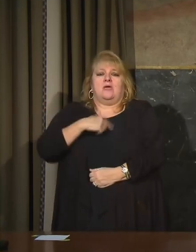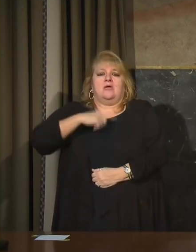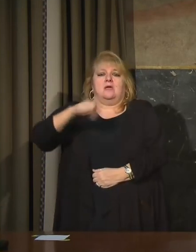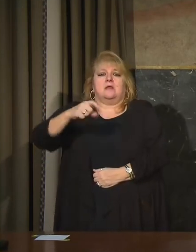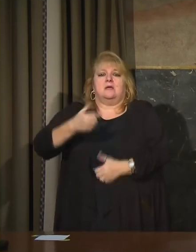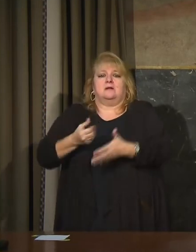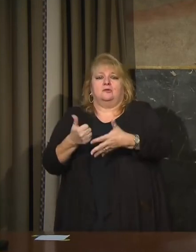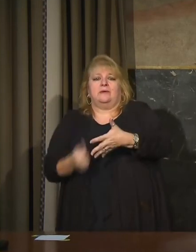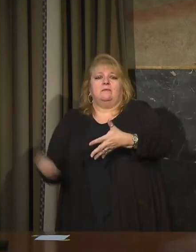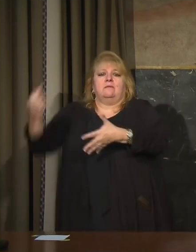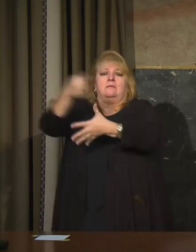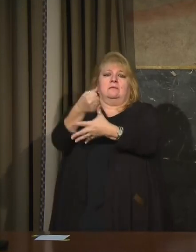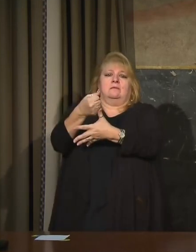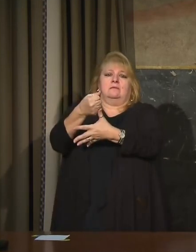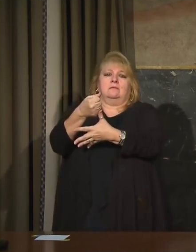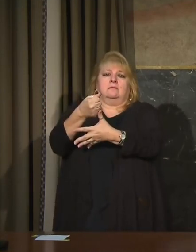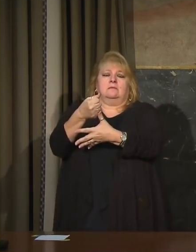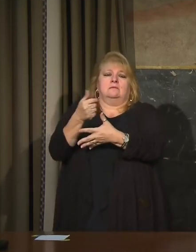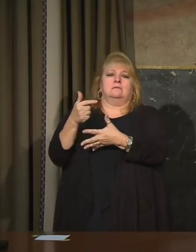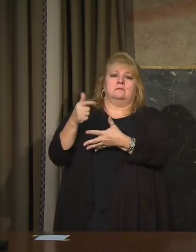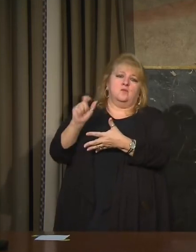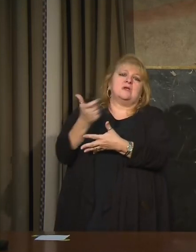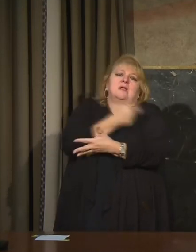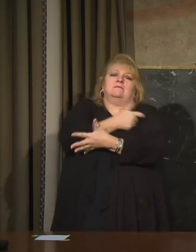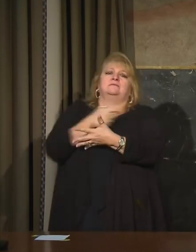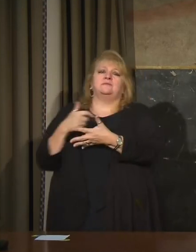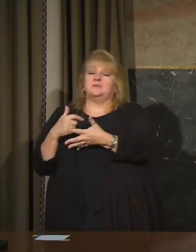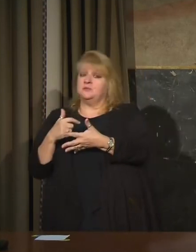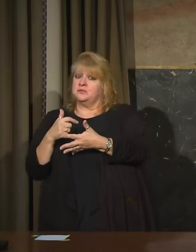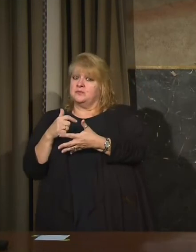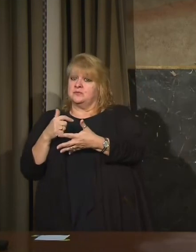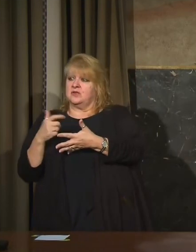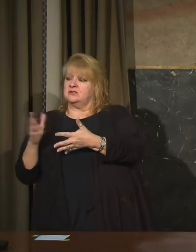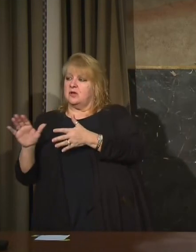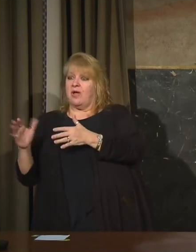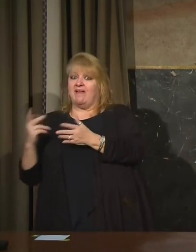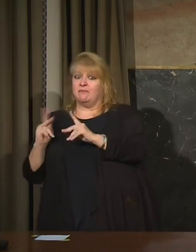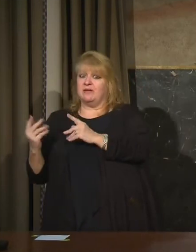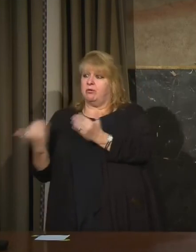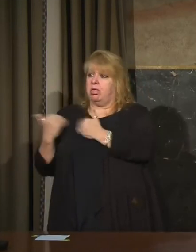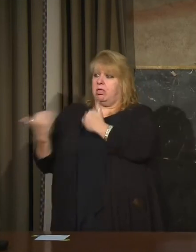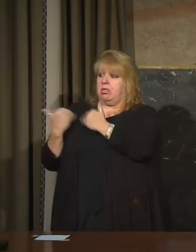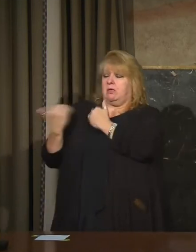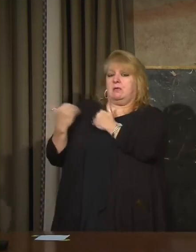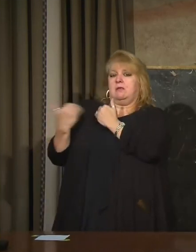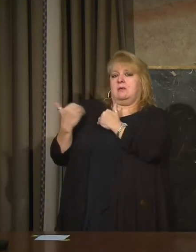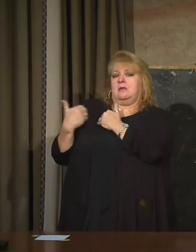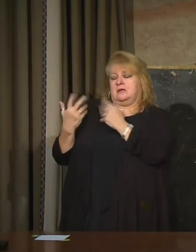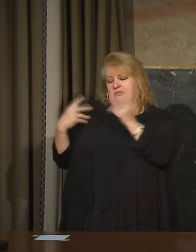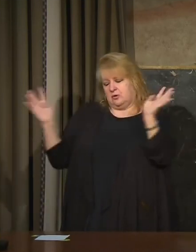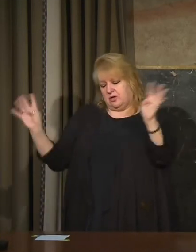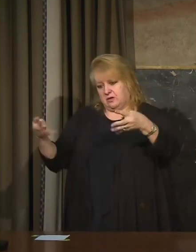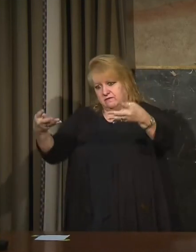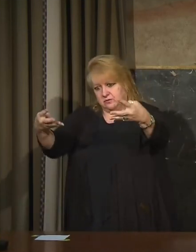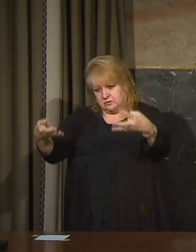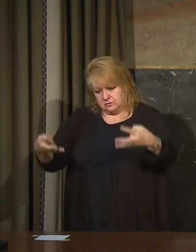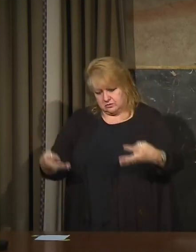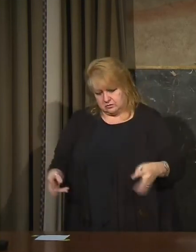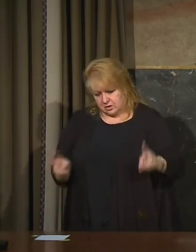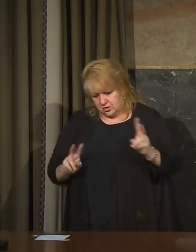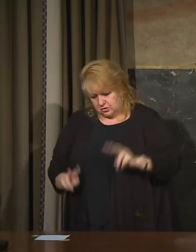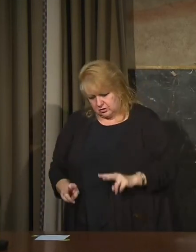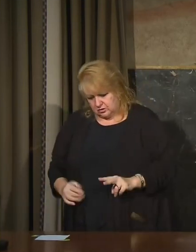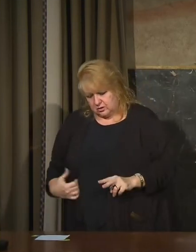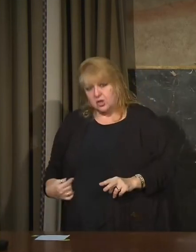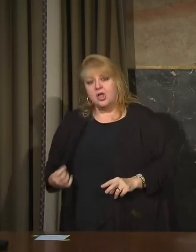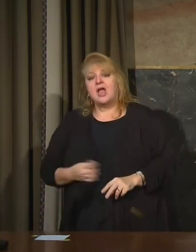Certainly not trying to confuse anybody about those things. And we told you early on that we were going to do everything we could to conform our plan